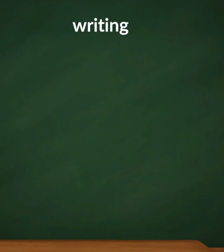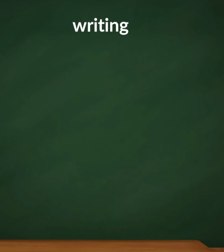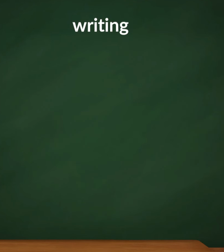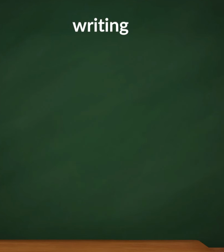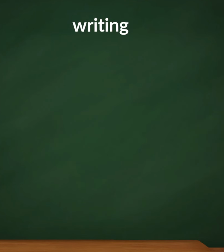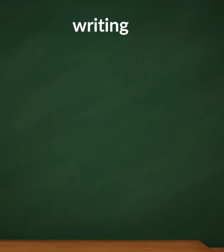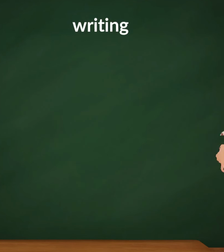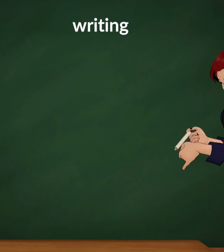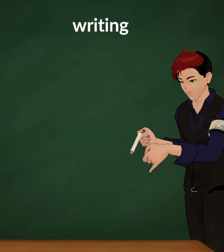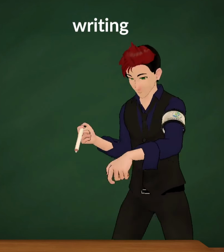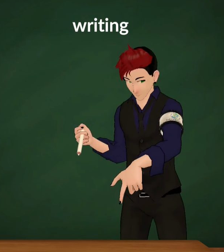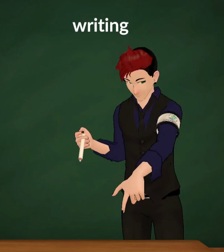give me that.